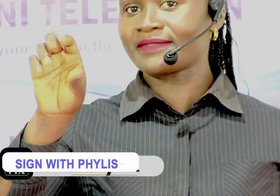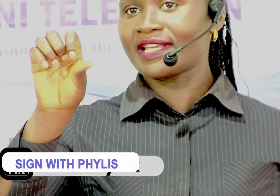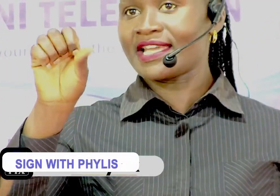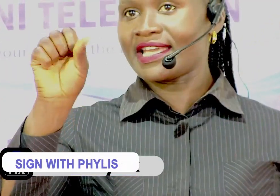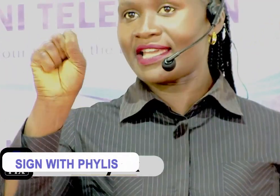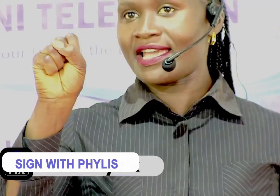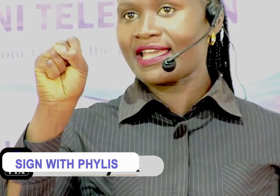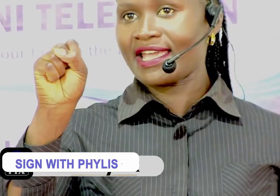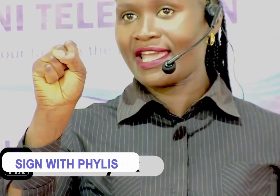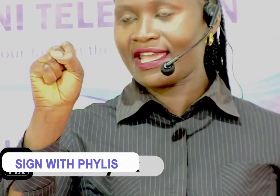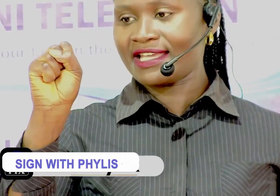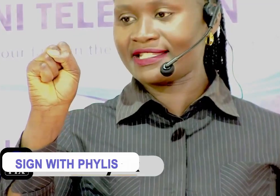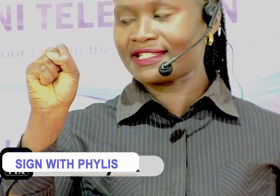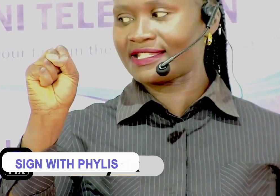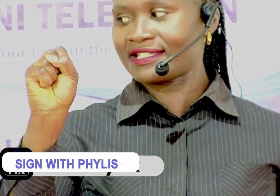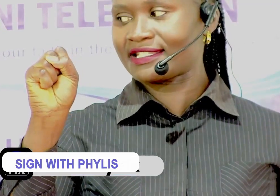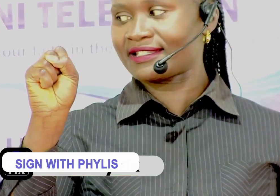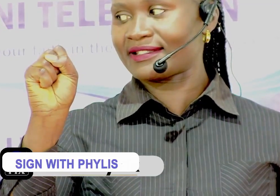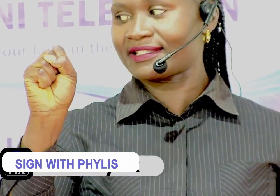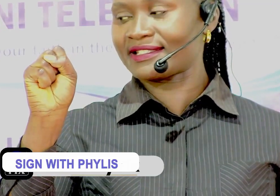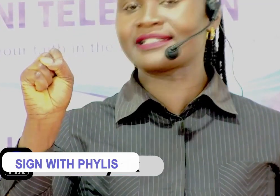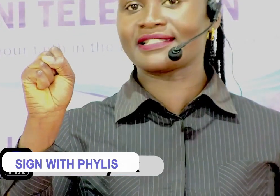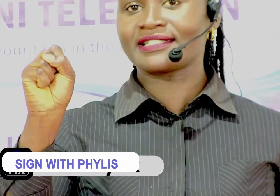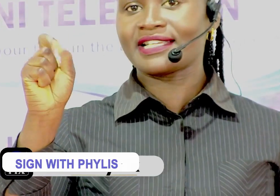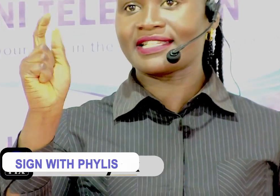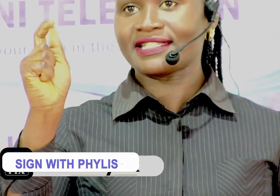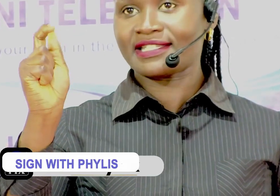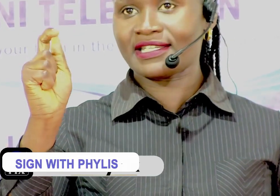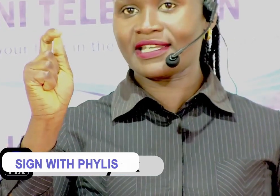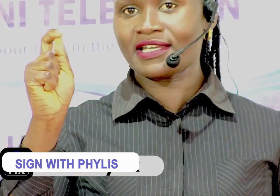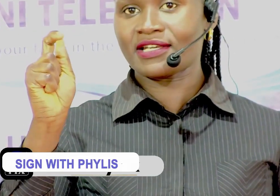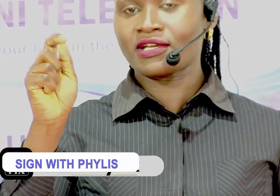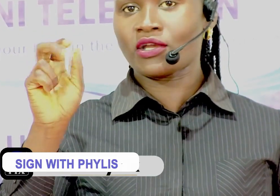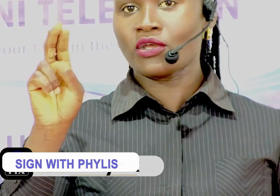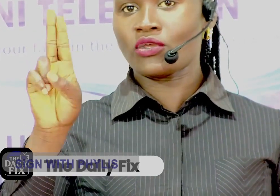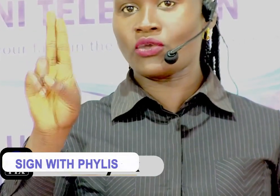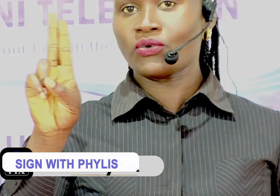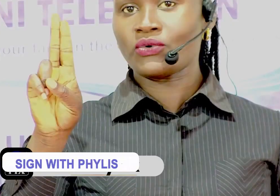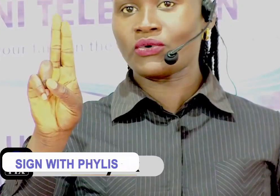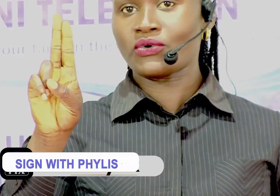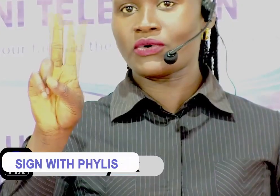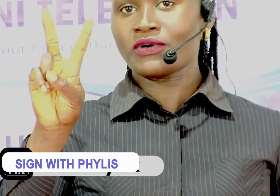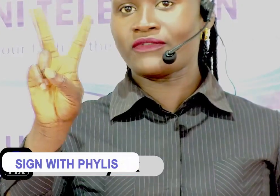Okay. S. T. T. U. U.